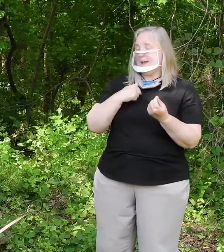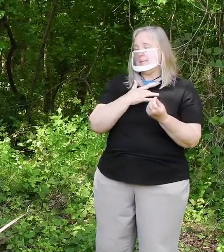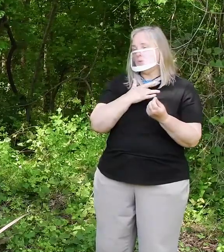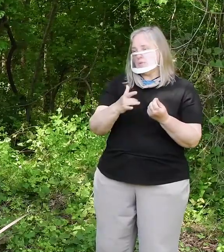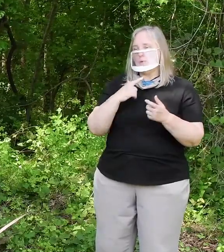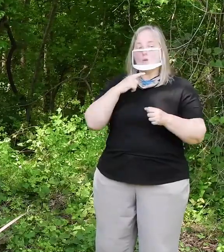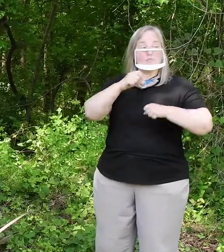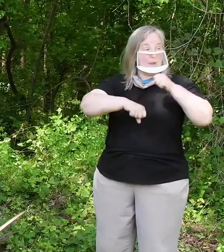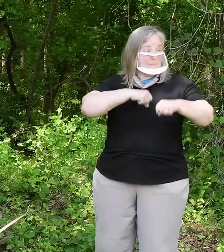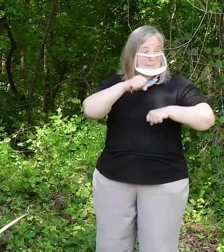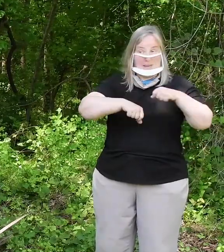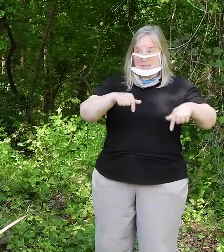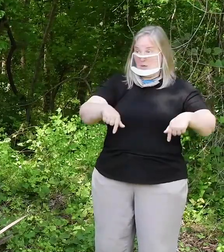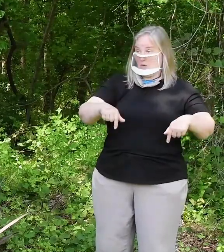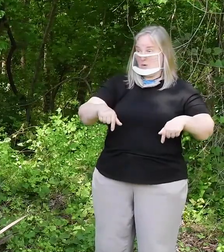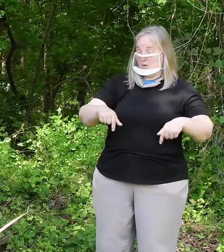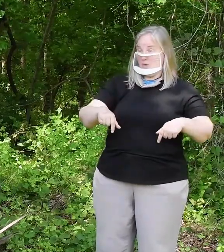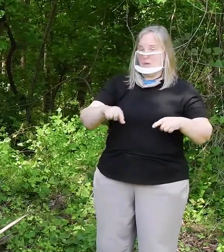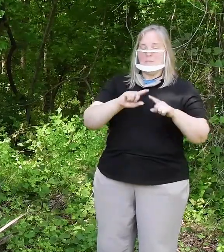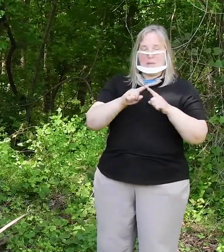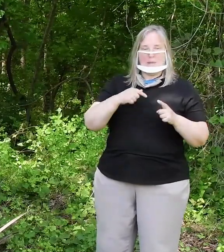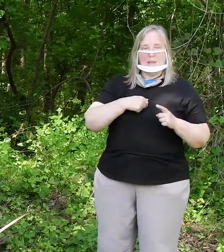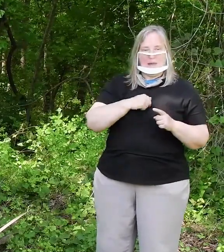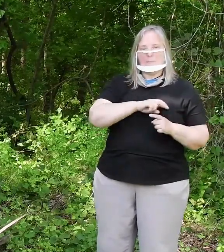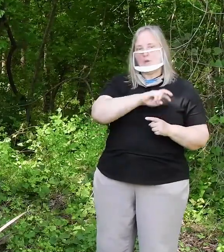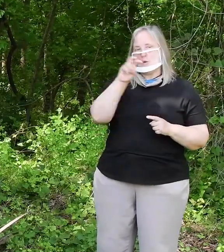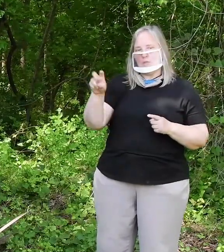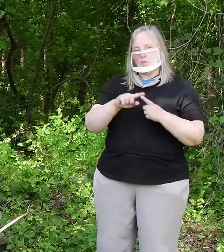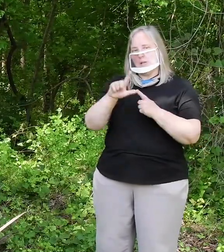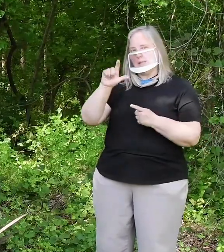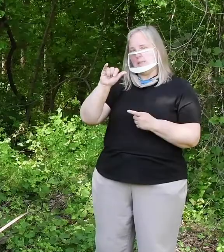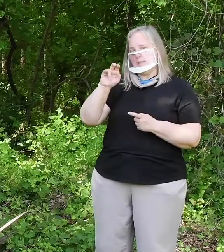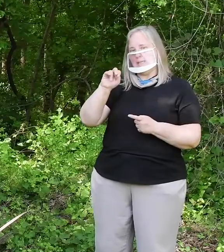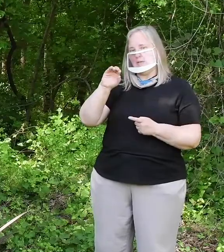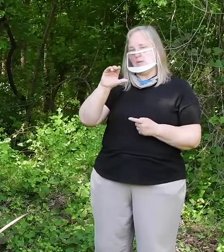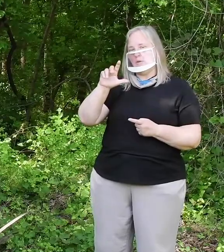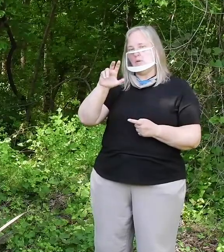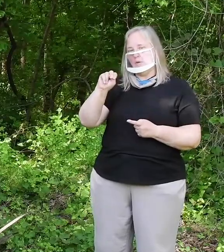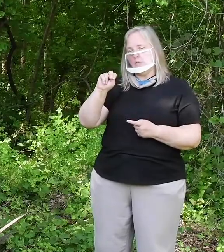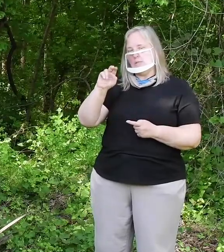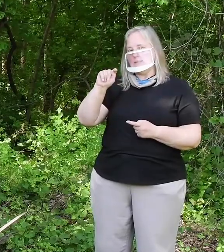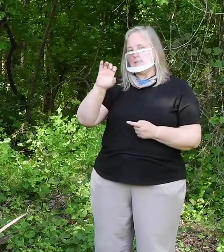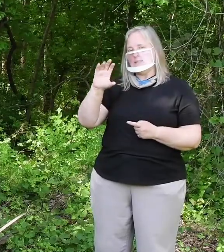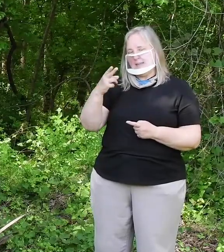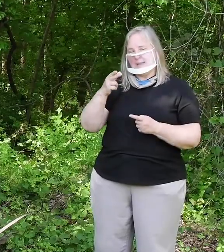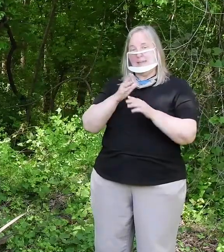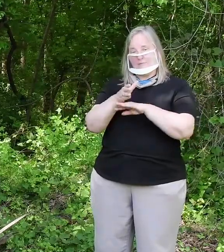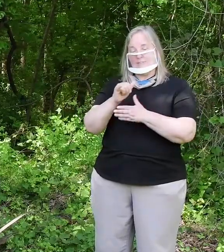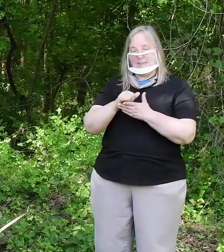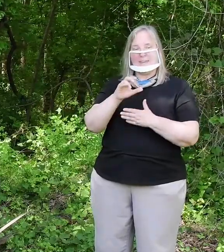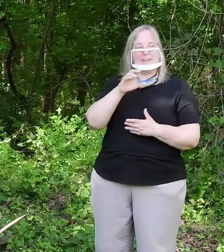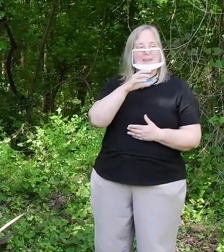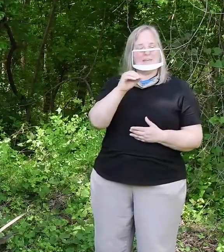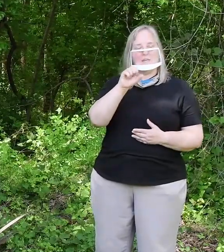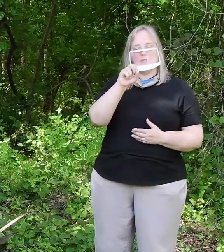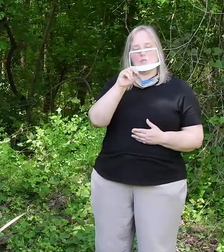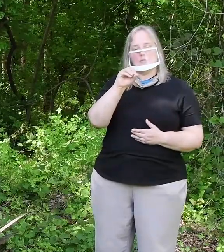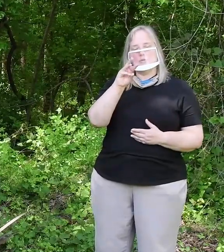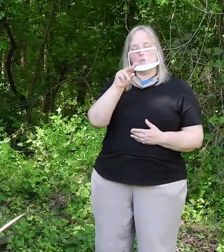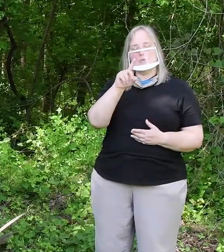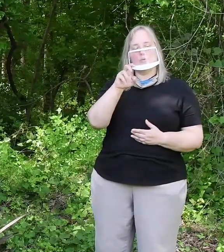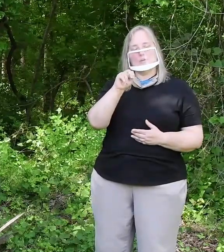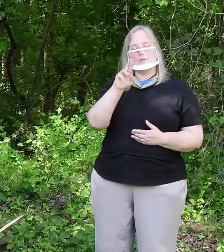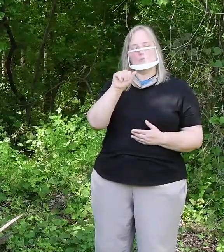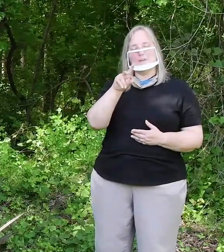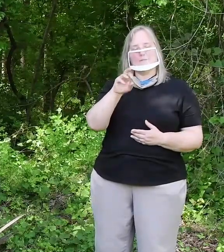would ride my bike here. But I'm going to Lincoln Tech afterwards, and that the Snowden River multi-use pathway